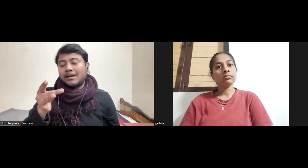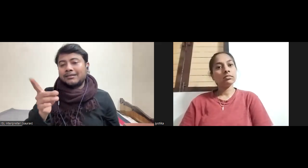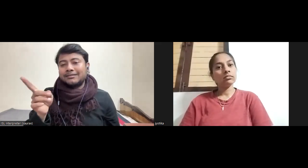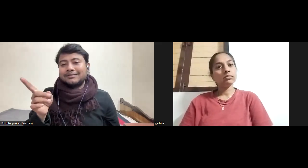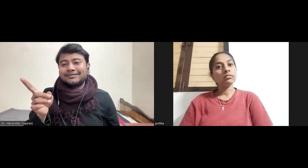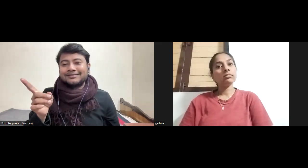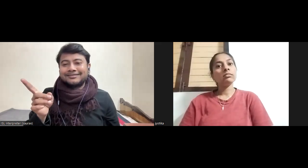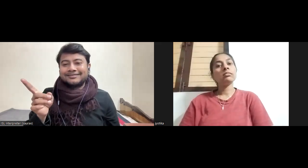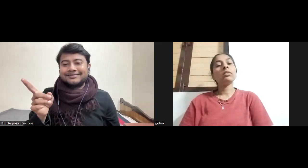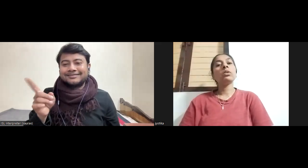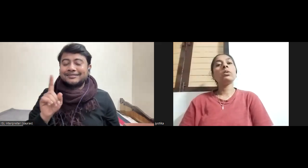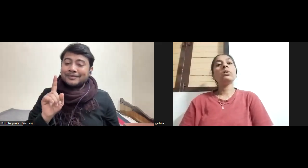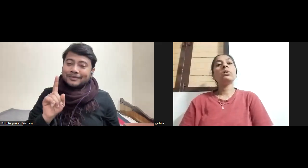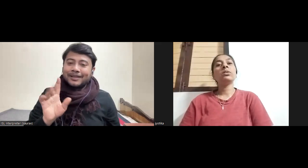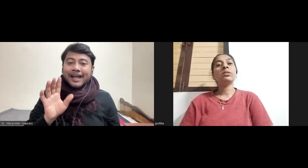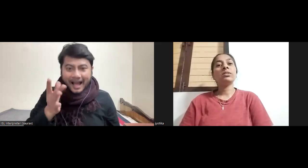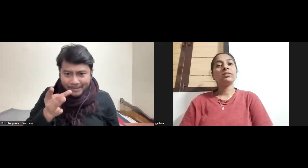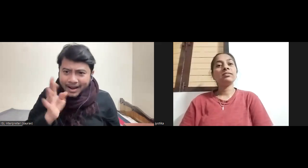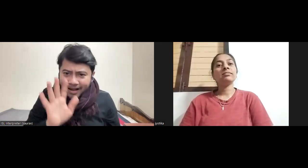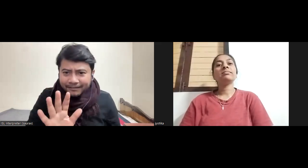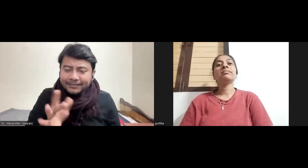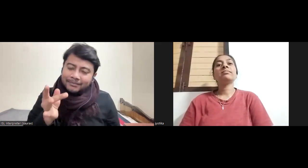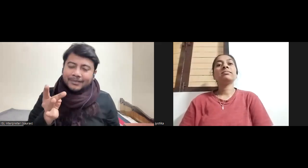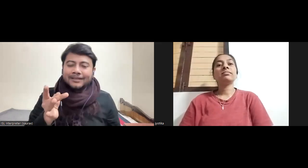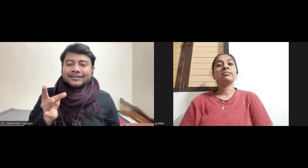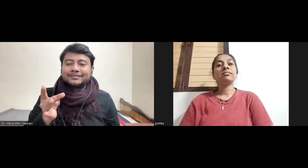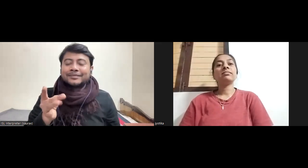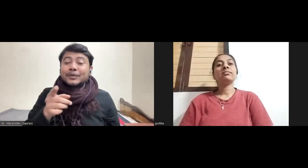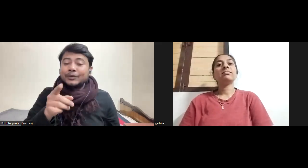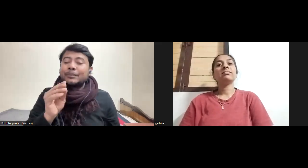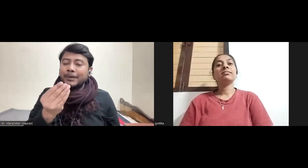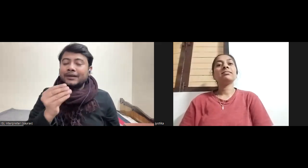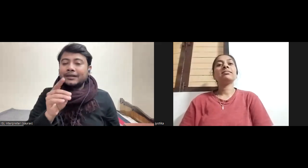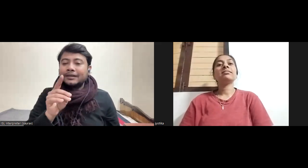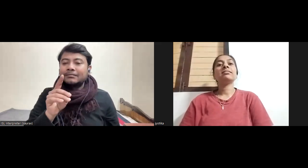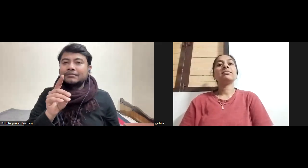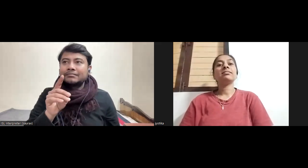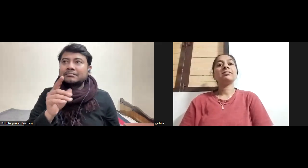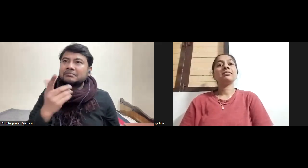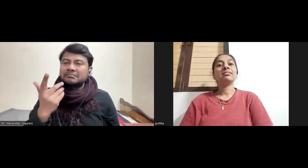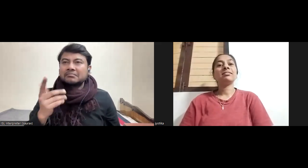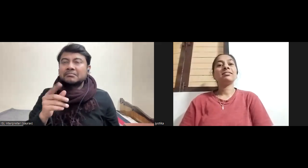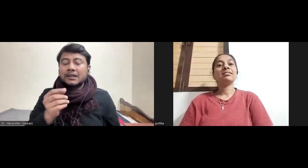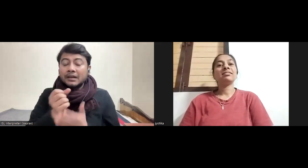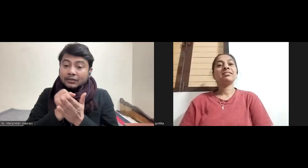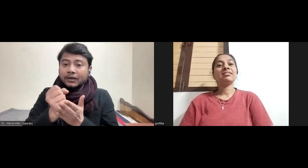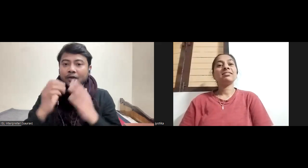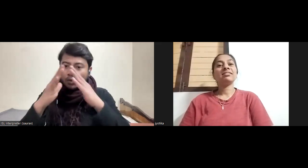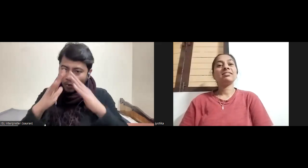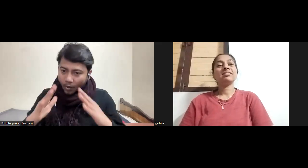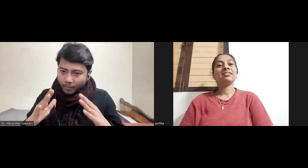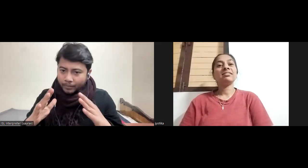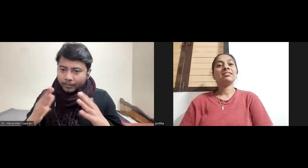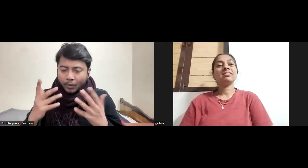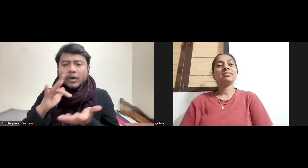So try to finish your chanting while you are with full 100% attention at home or at a